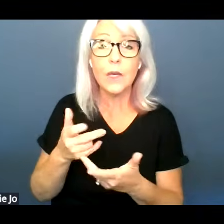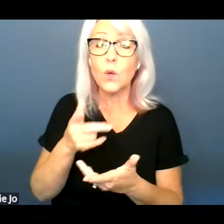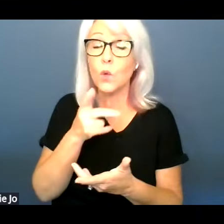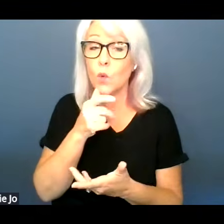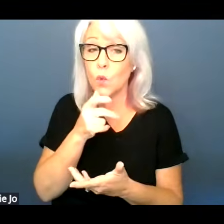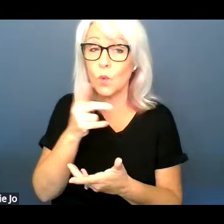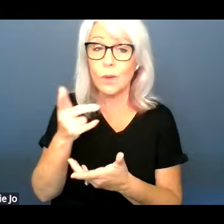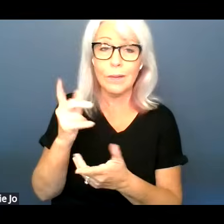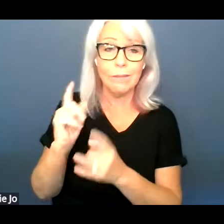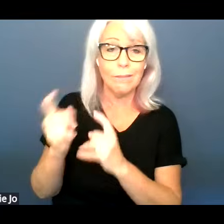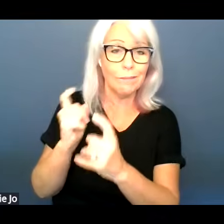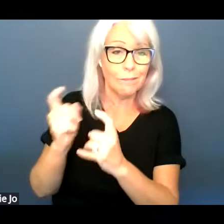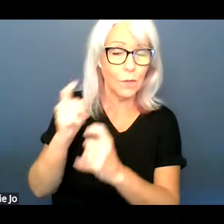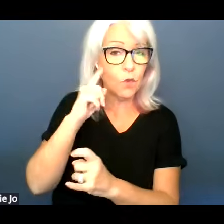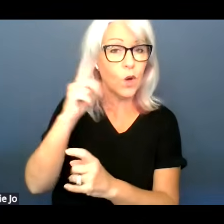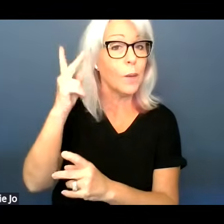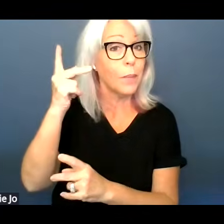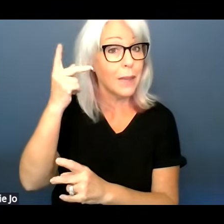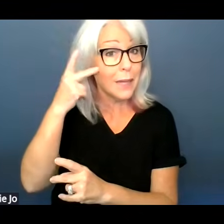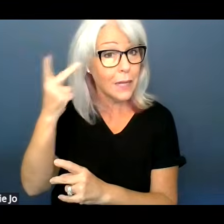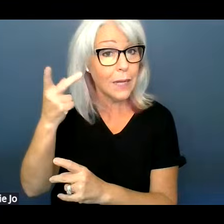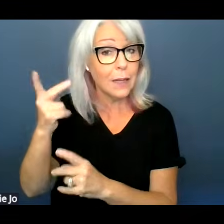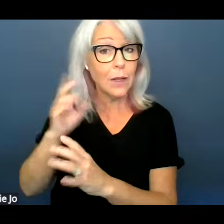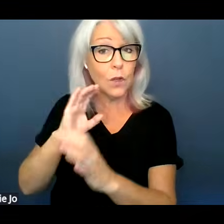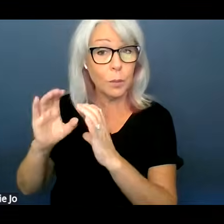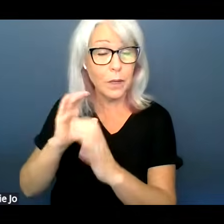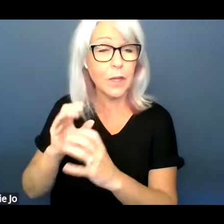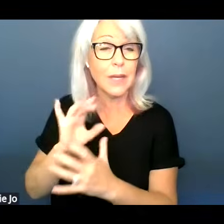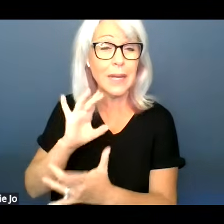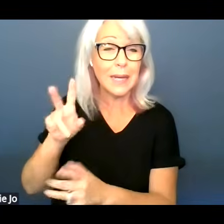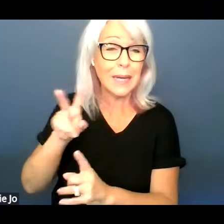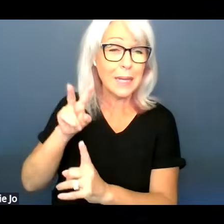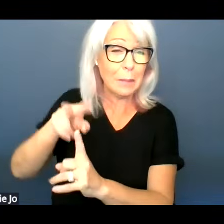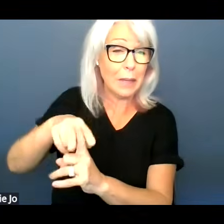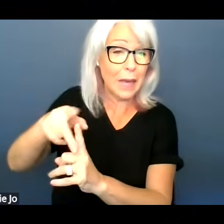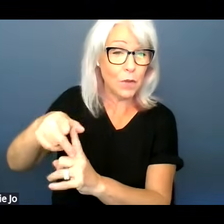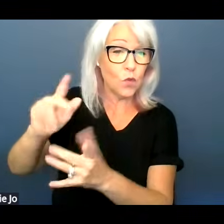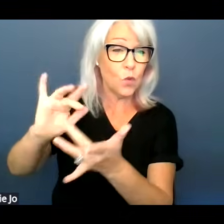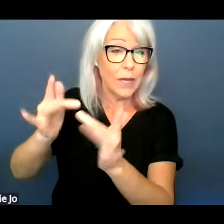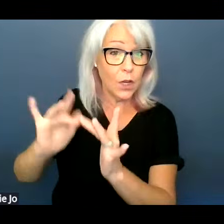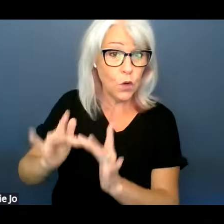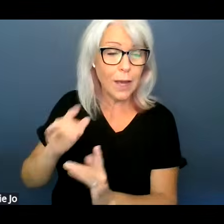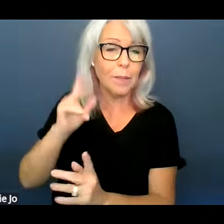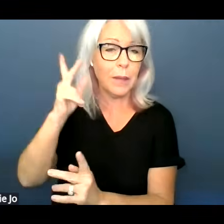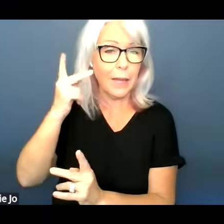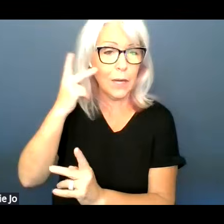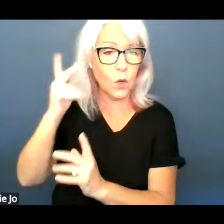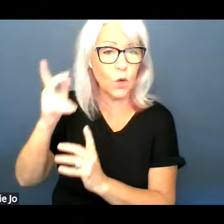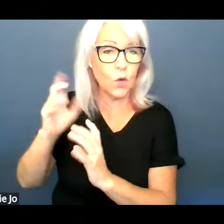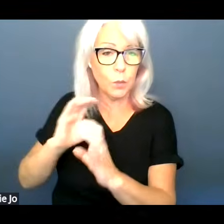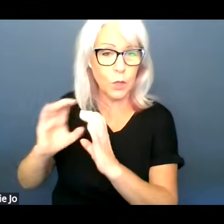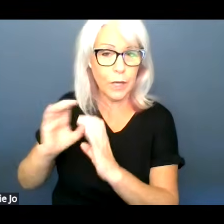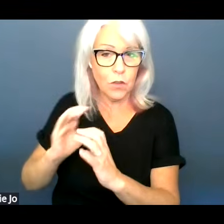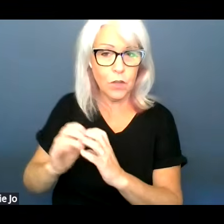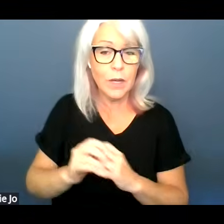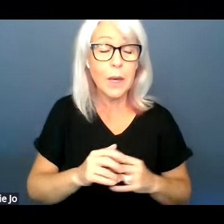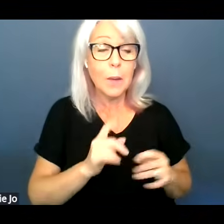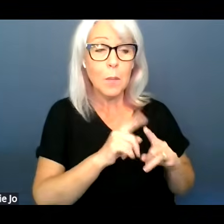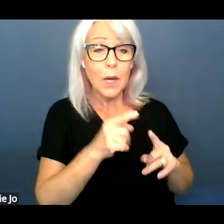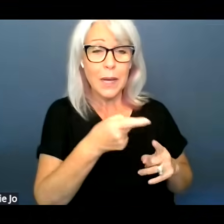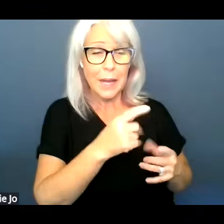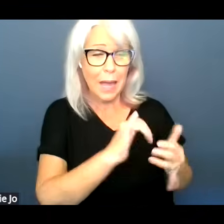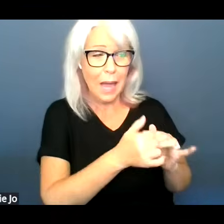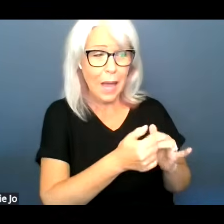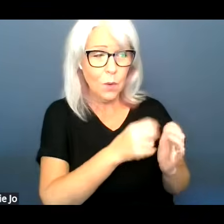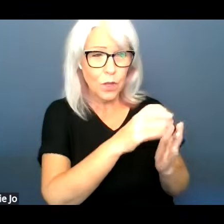currently have, to internet political communications, so that it applies to internet political communications. But the way they have it written, I think